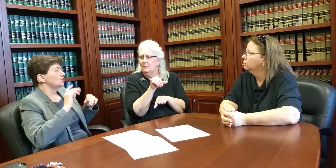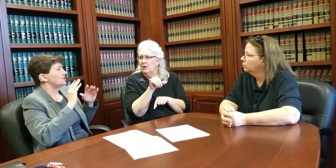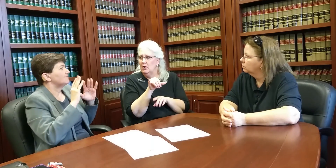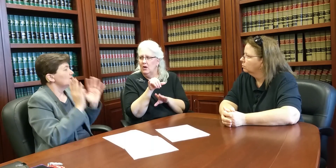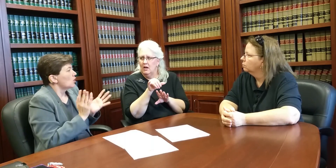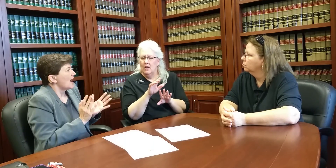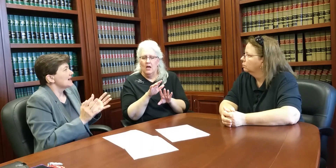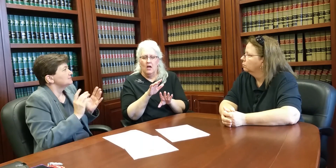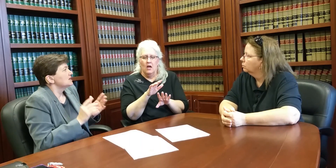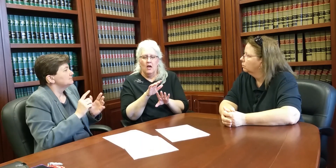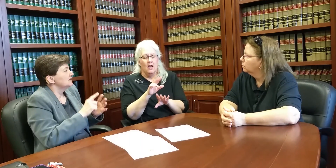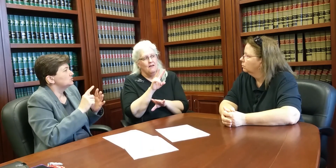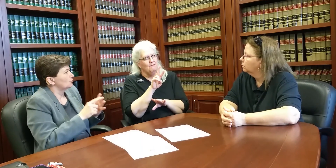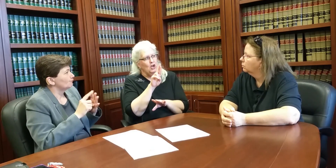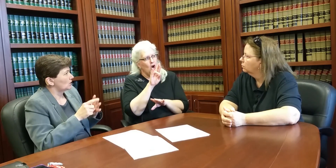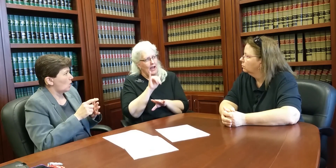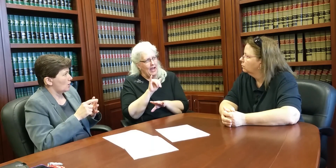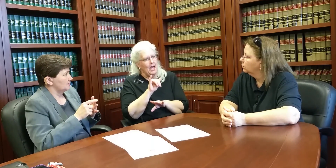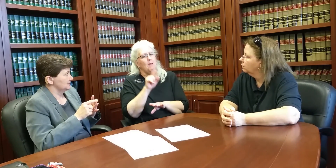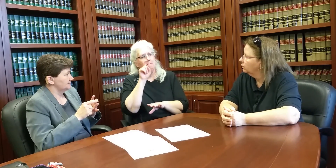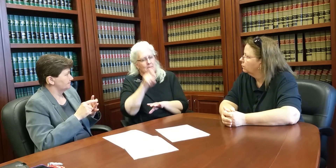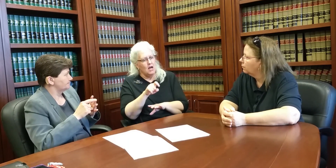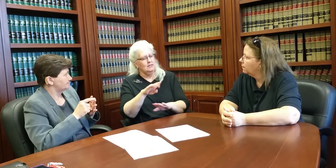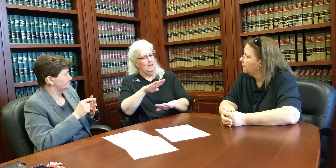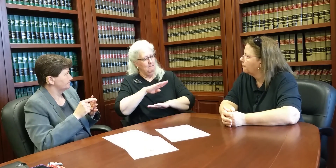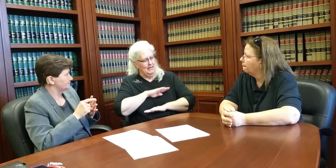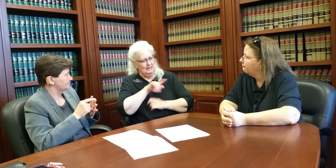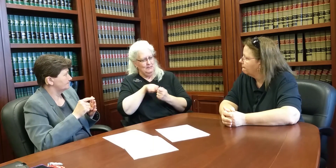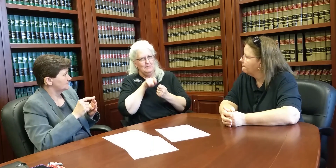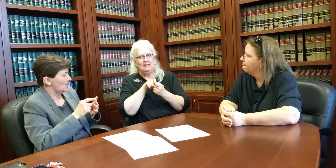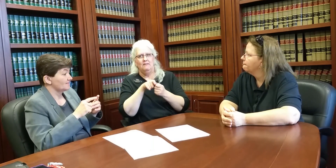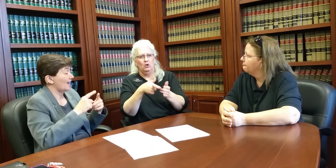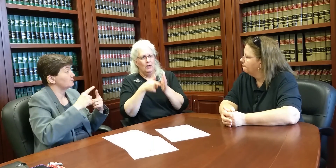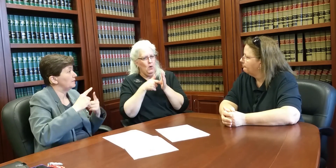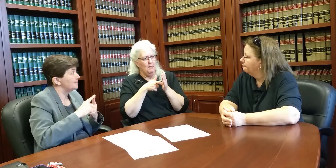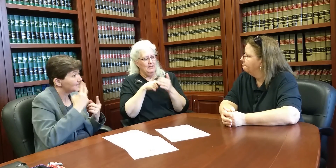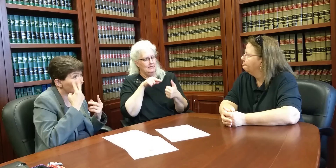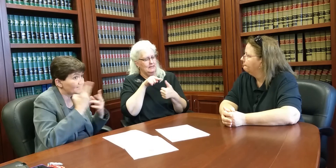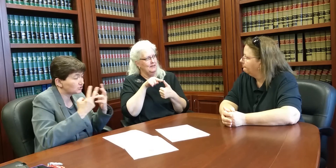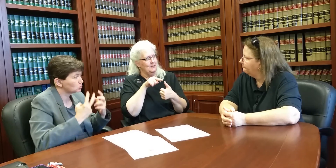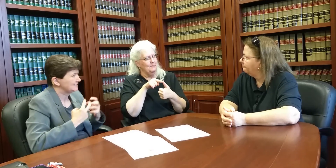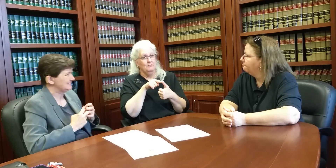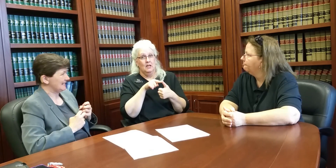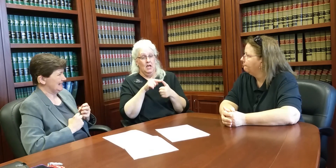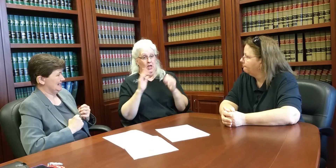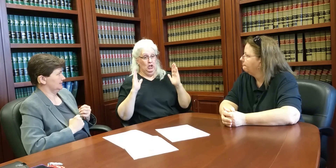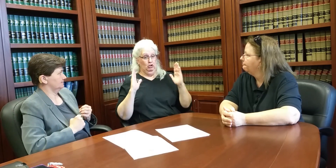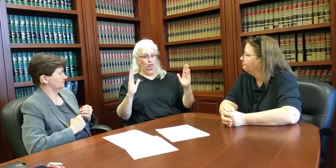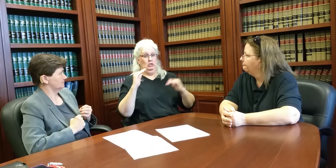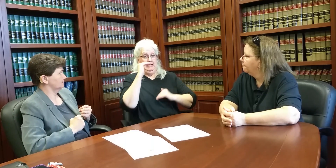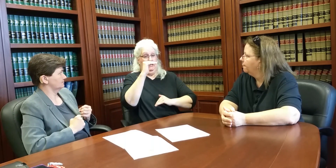The BRIs must meet certain requirements. They have to be big enough to actually see.